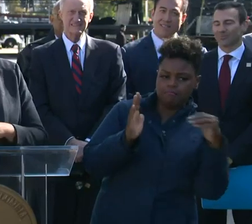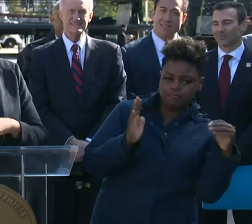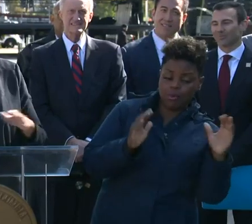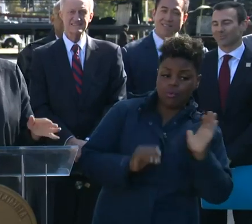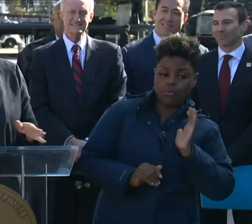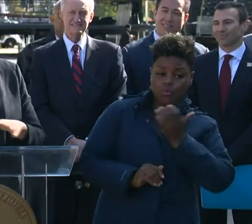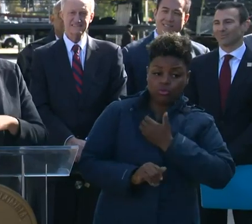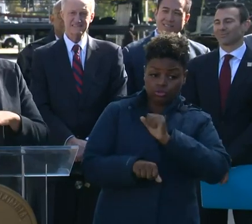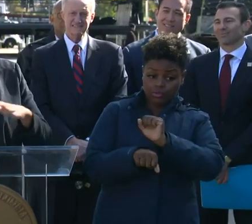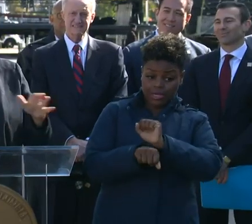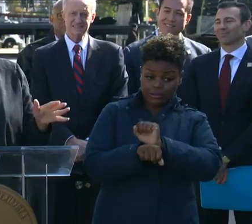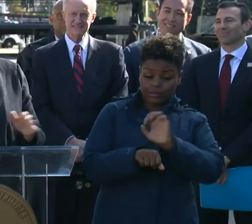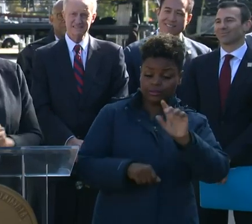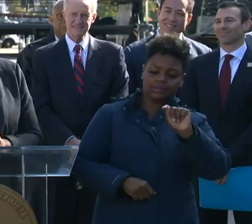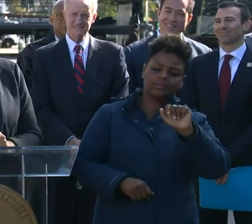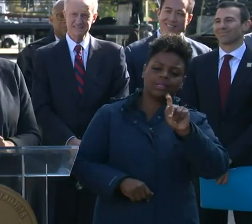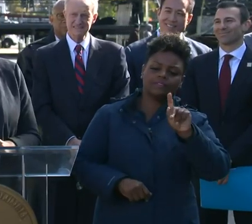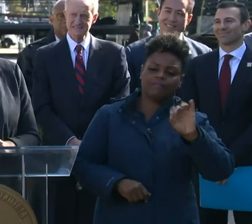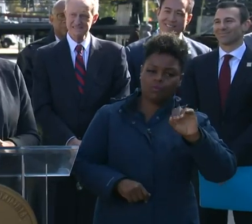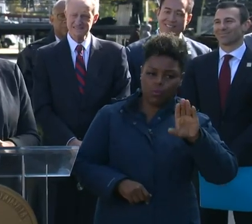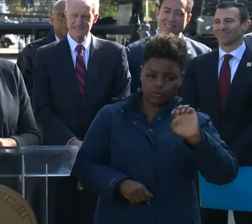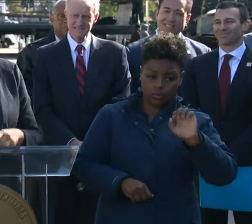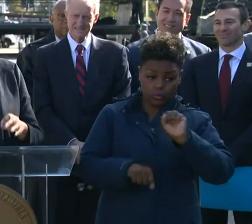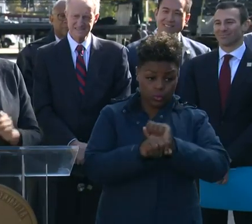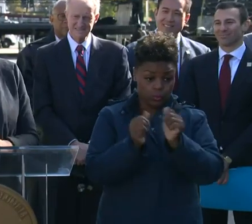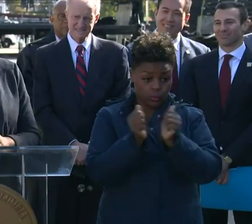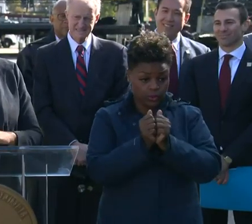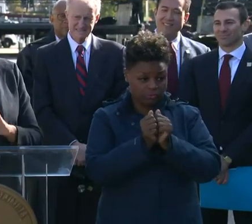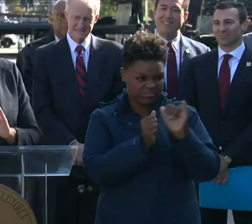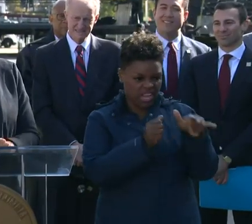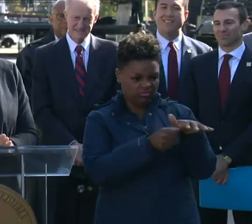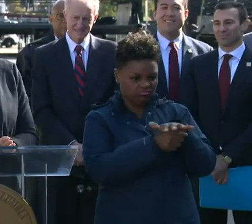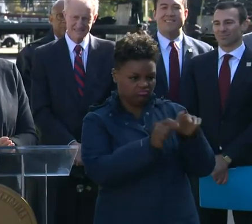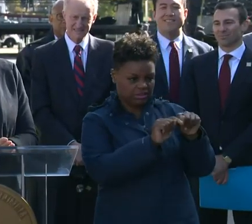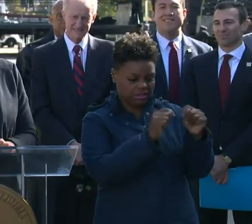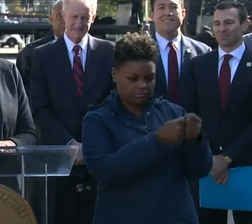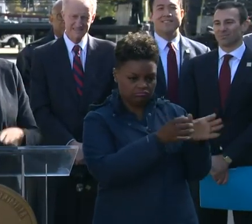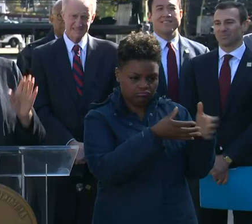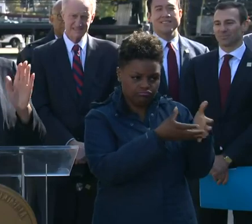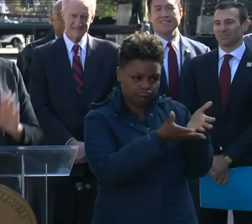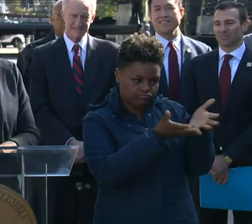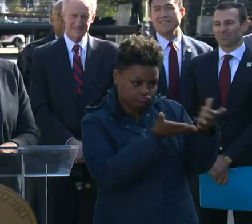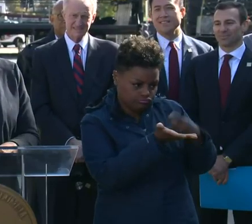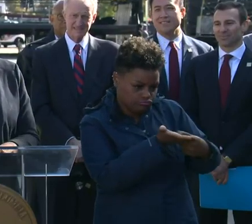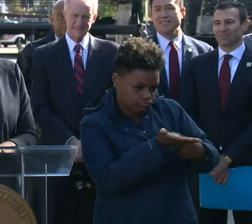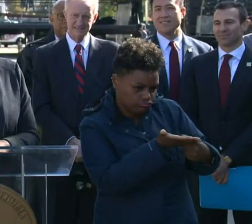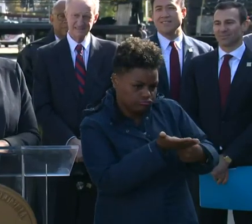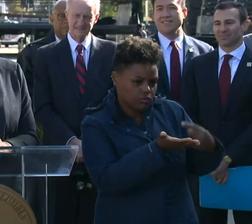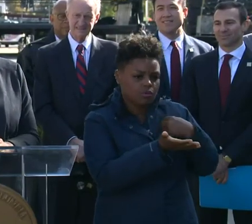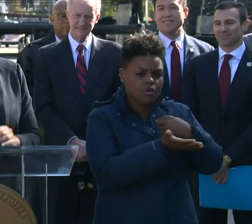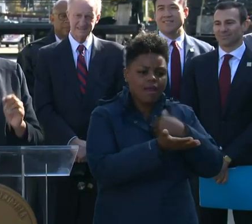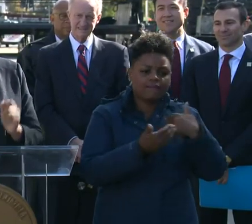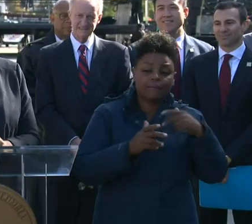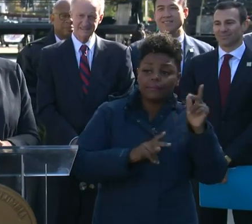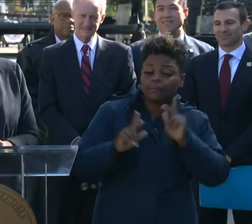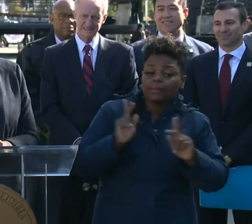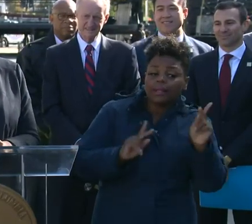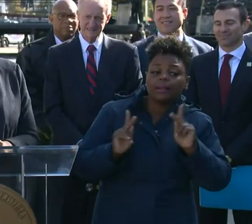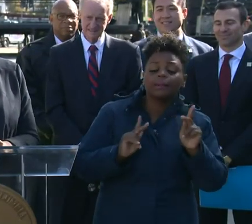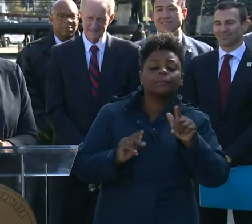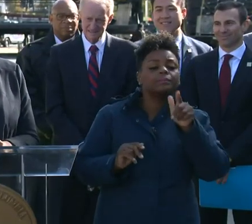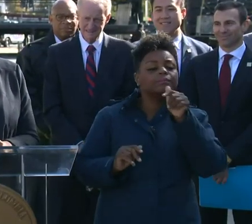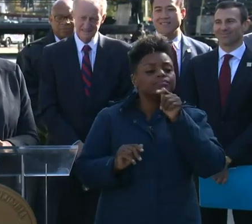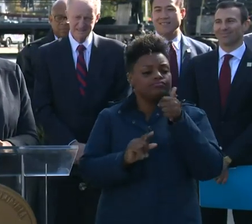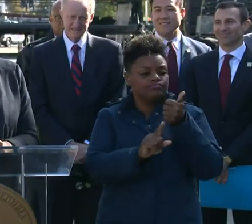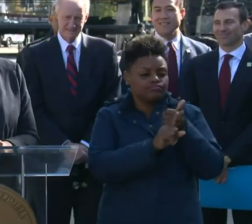that we can have lots of Washingtonians and people from around the region who are already off. We don't have to close city government, which I